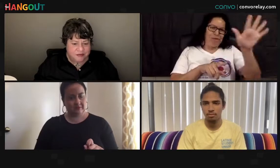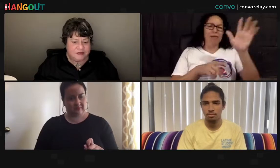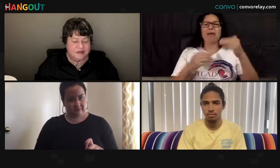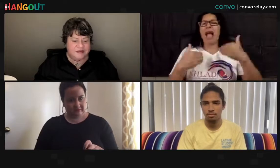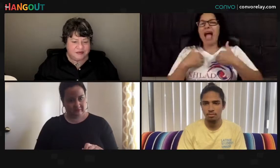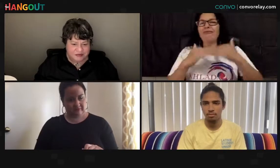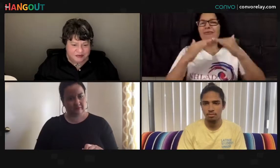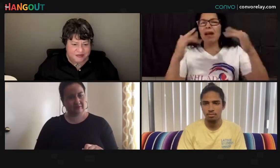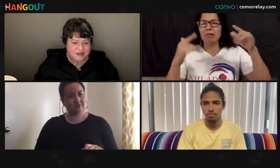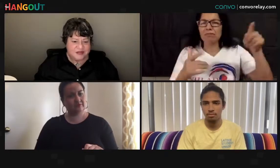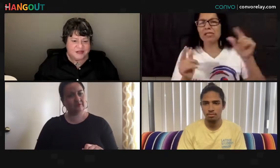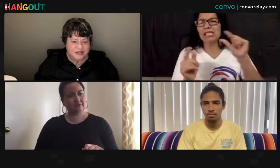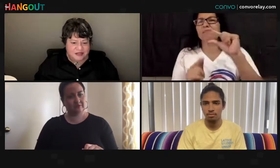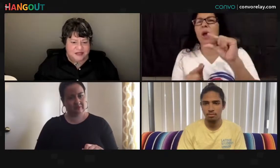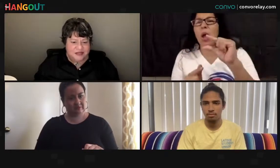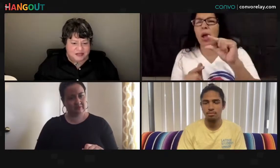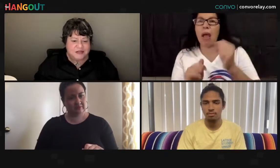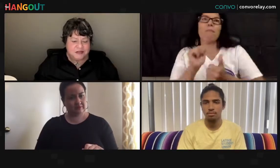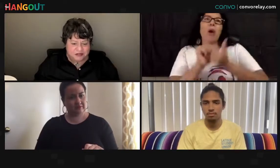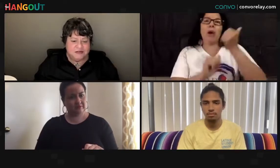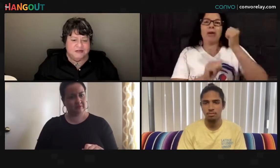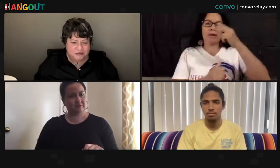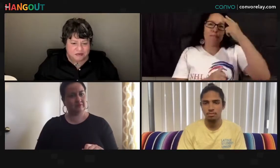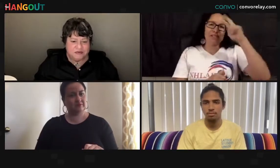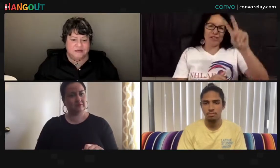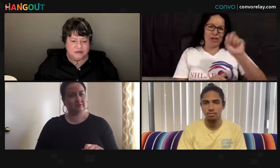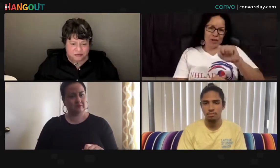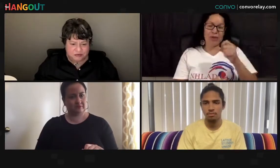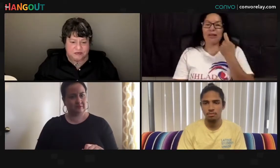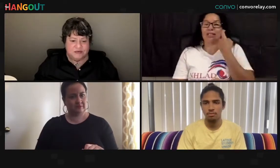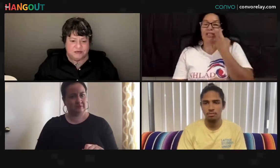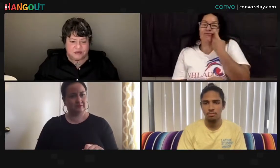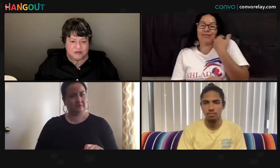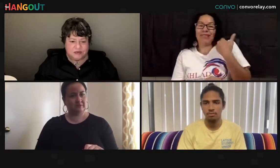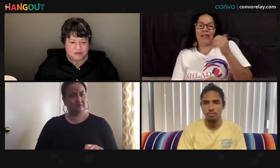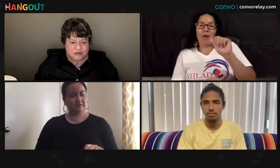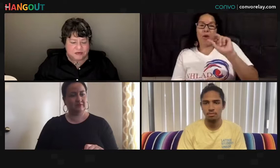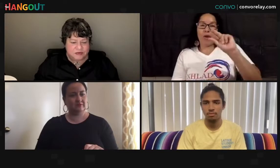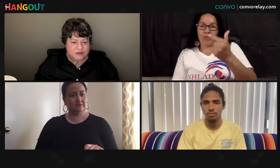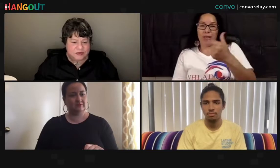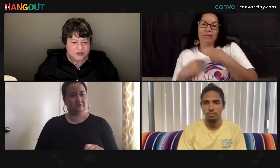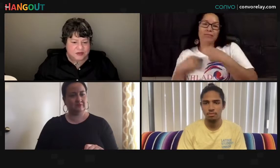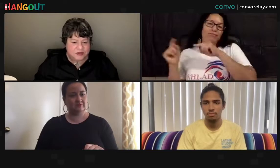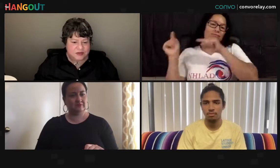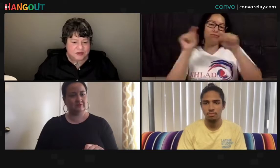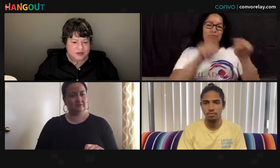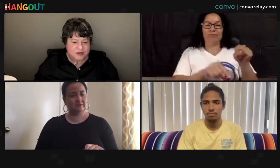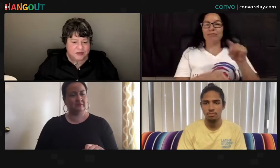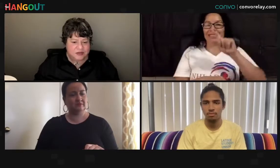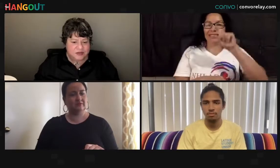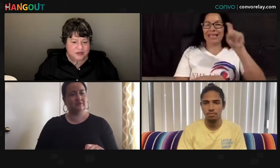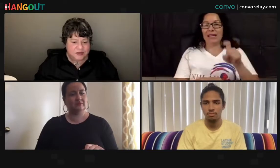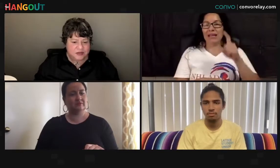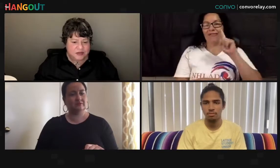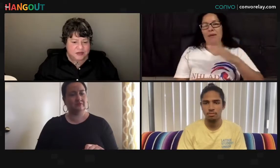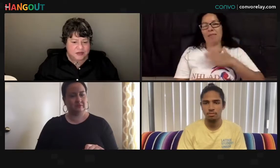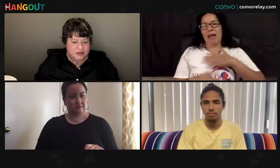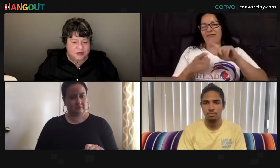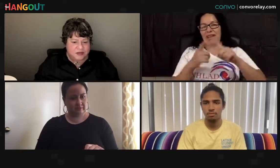when you are in Texas and then it goes up to California on the West Coast. So in August, I went over to Texas and